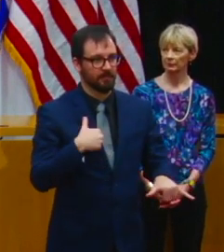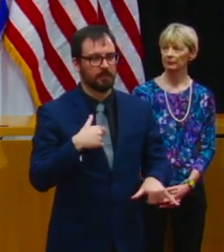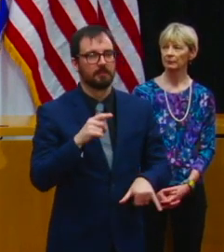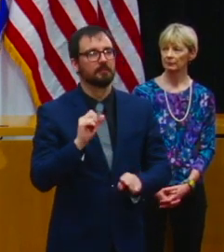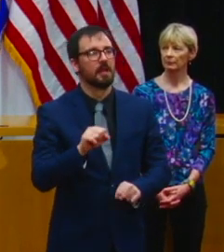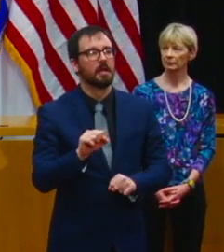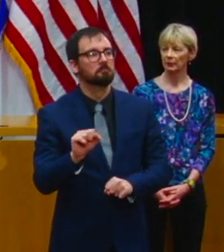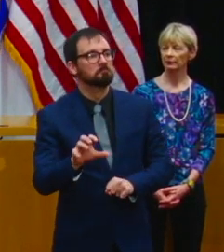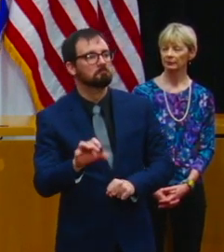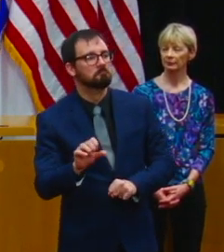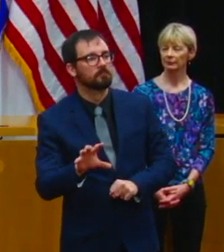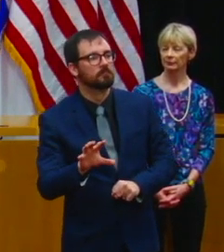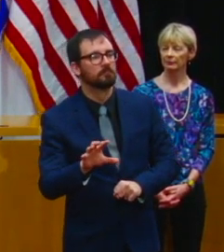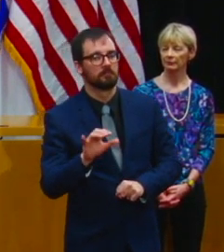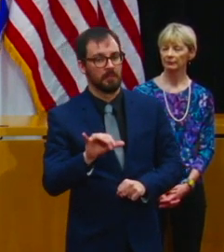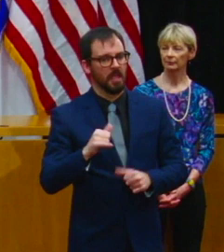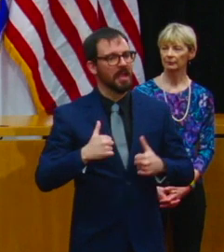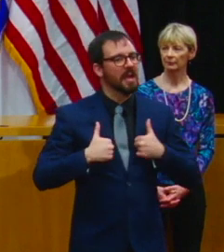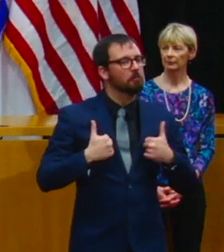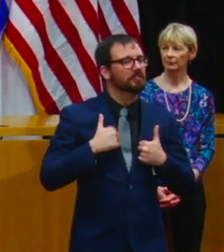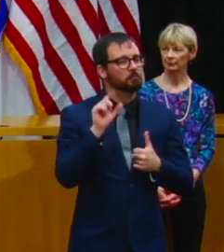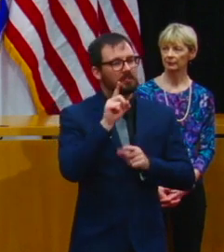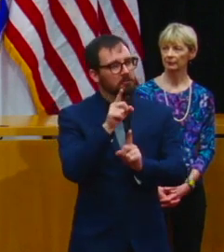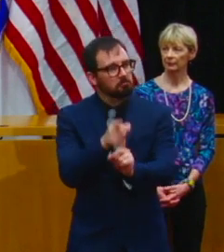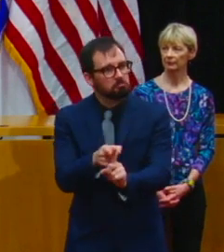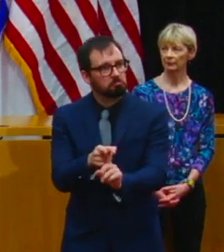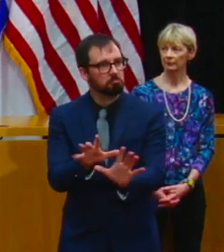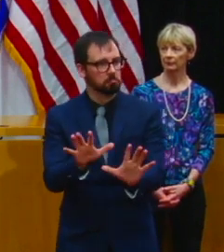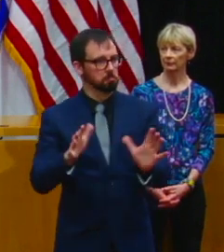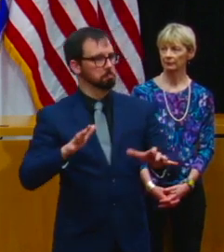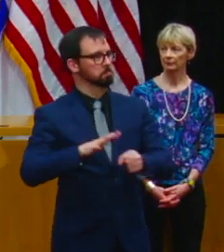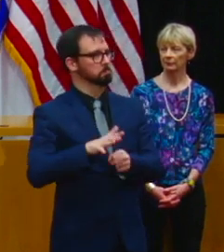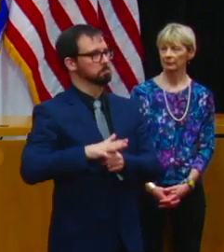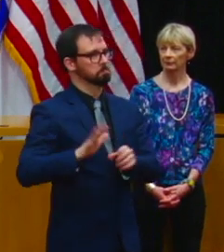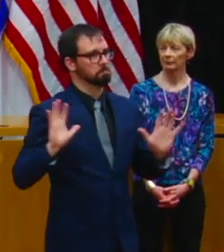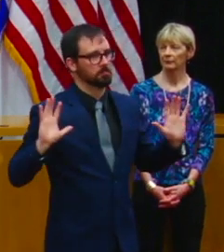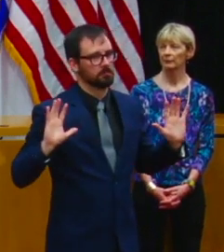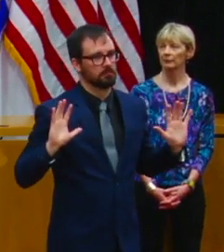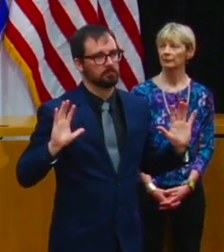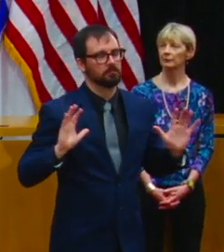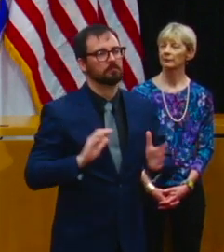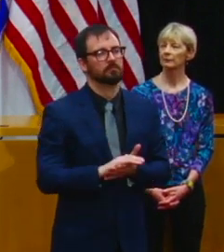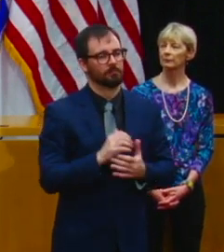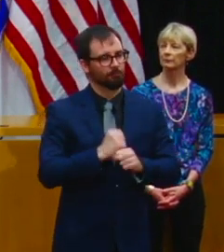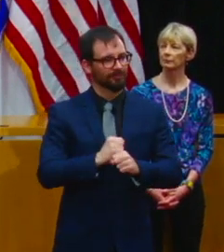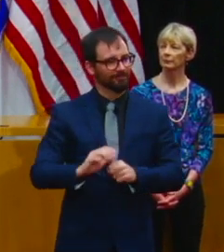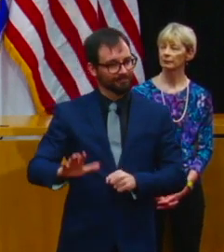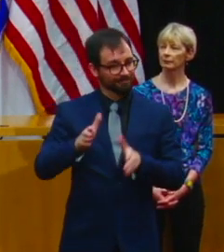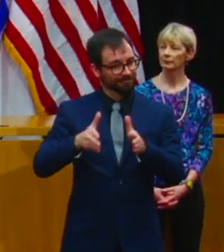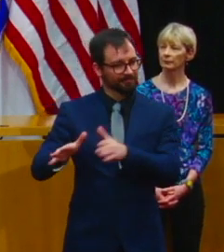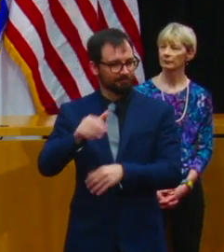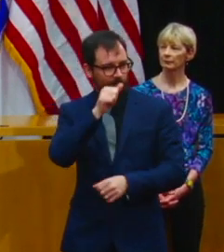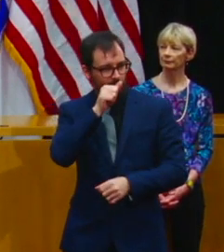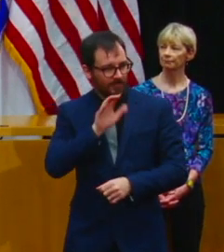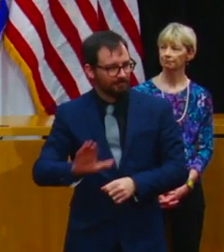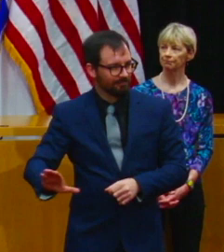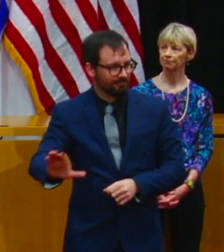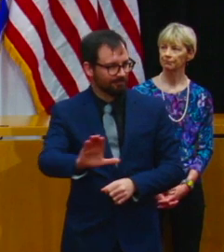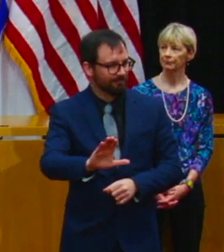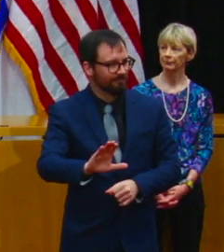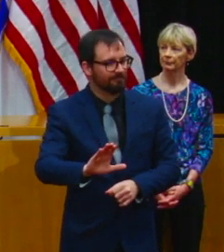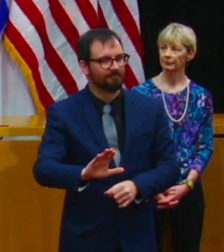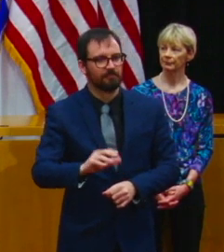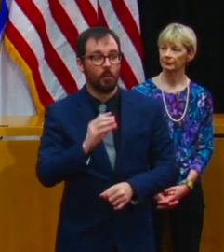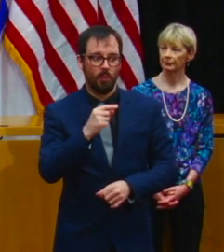something that would be important for first responders to know with respect to the protection of their own health with respect to this stuff. But I